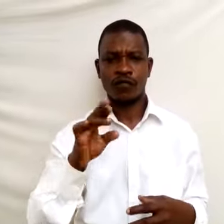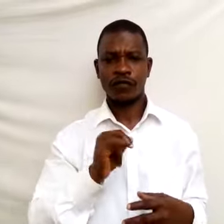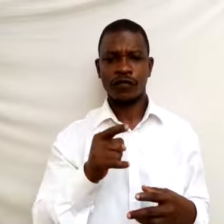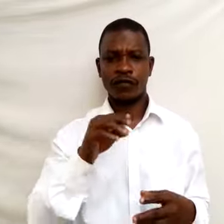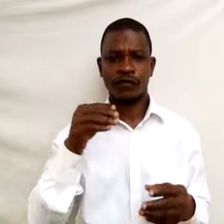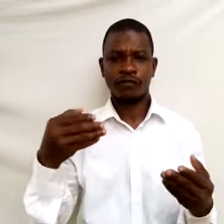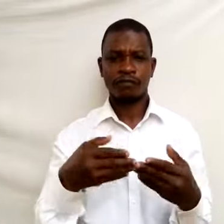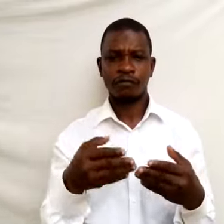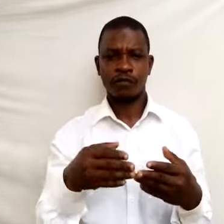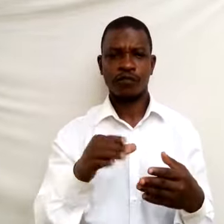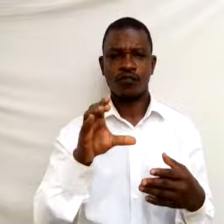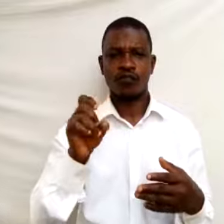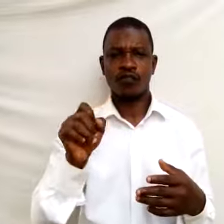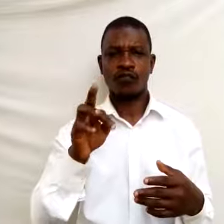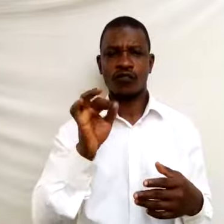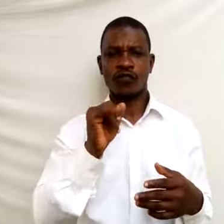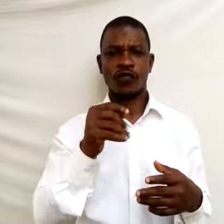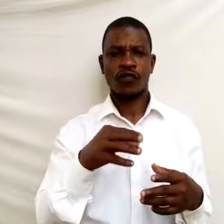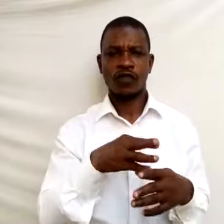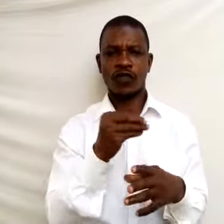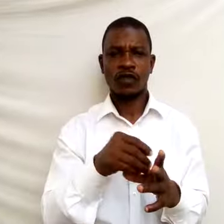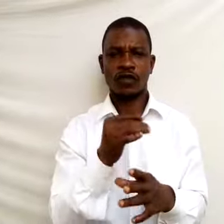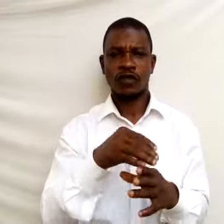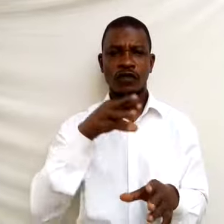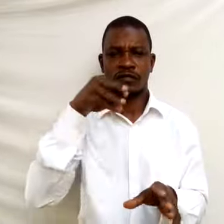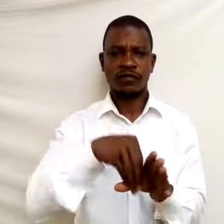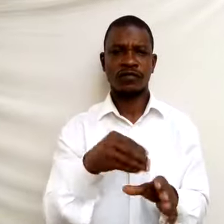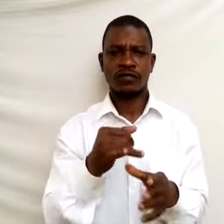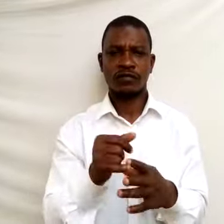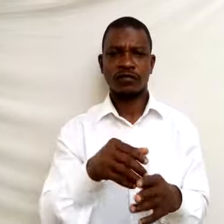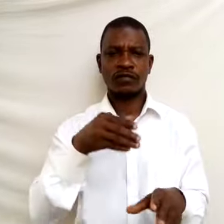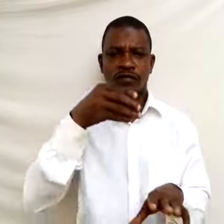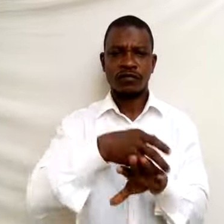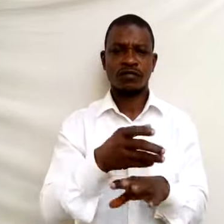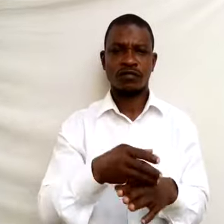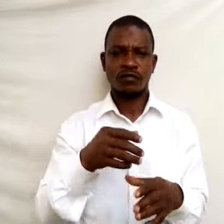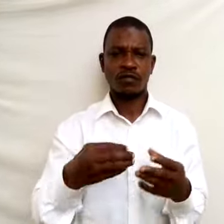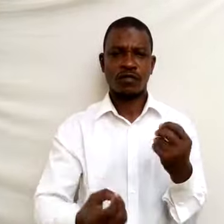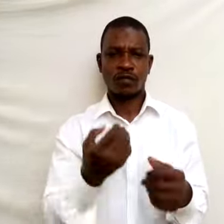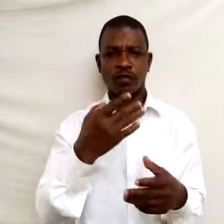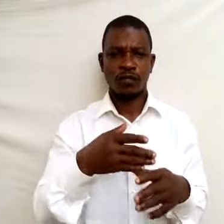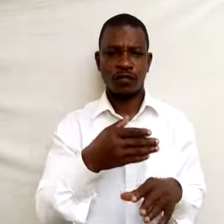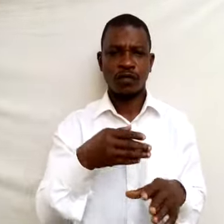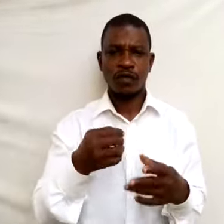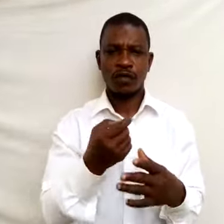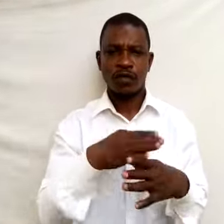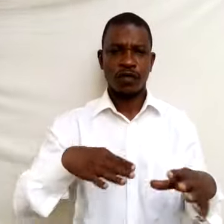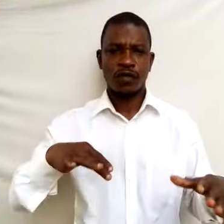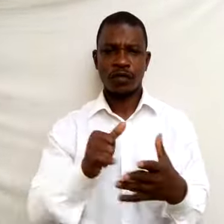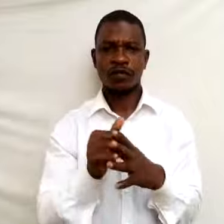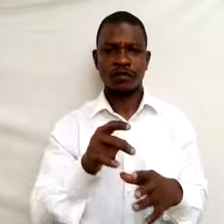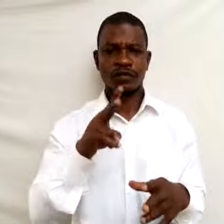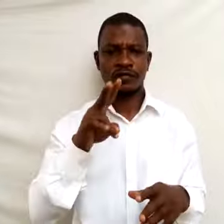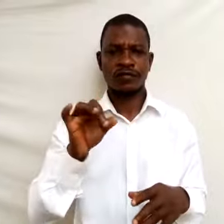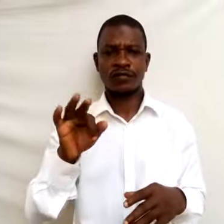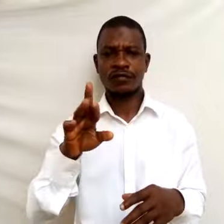of corrosive substances into the vagina to cause bleeding, or herbs into the vagina with the